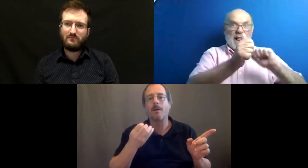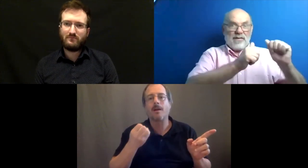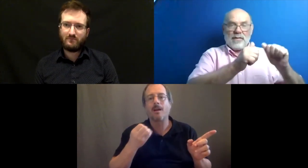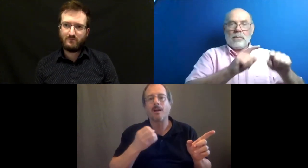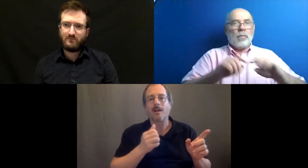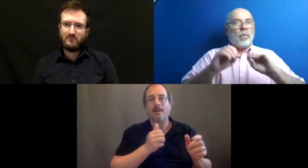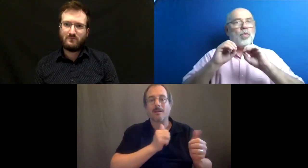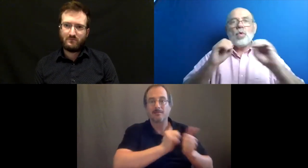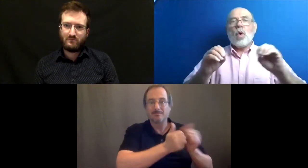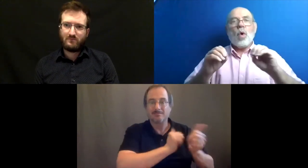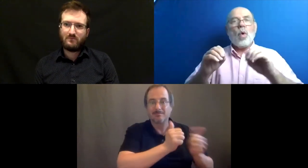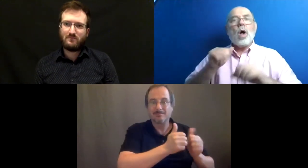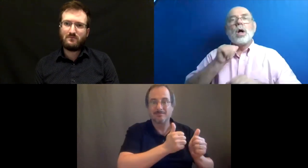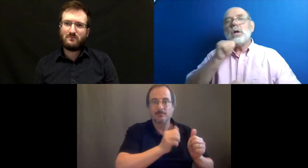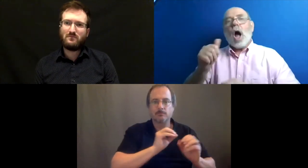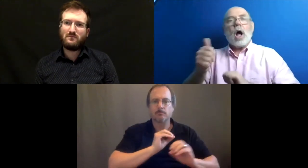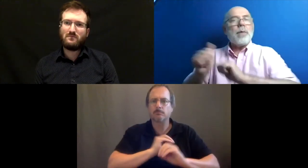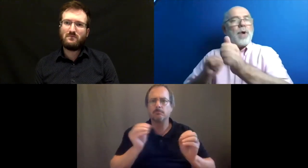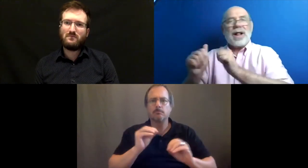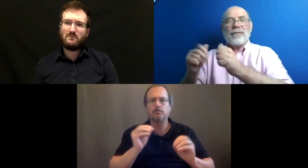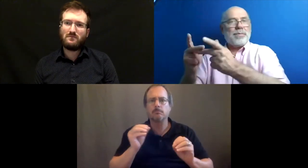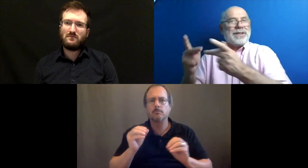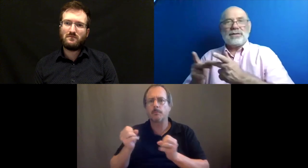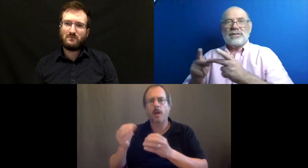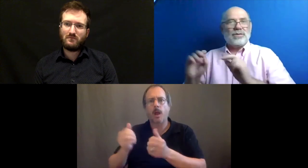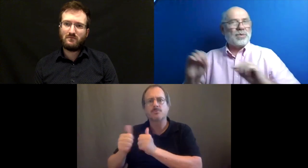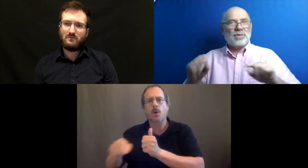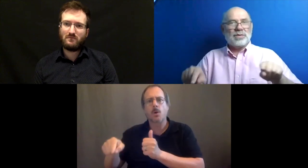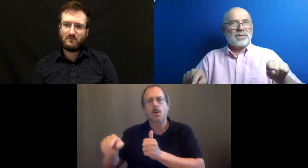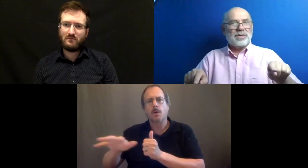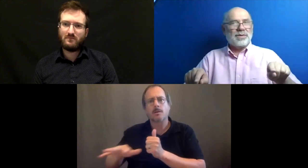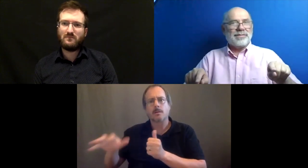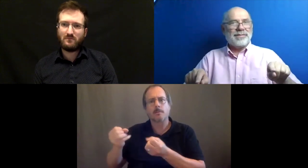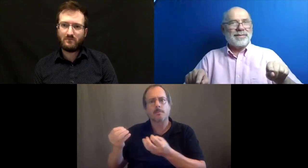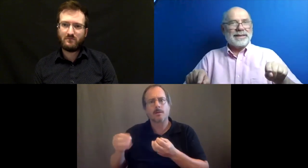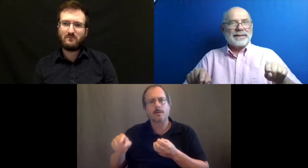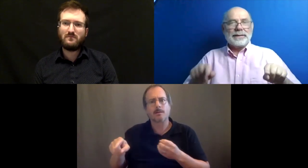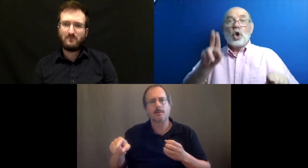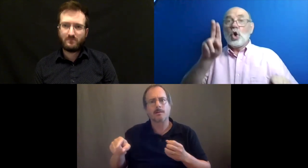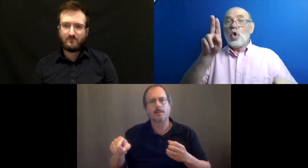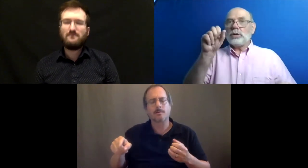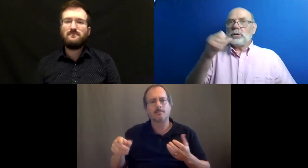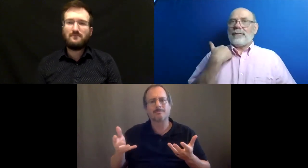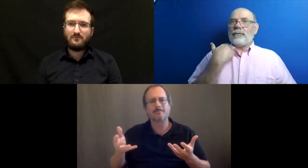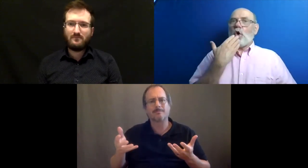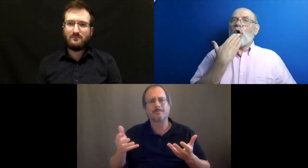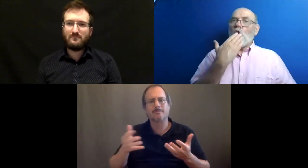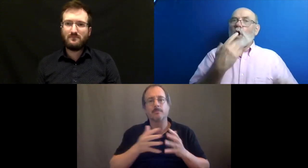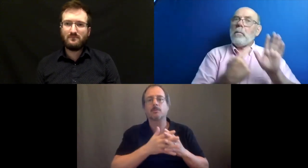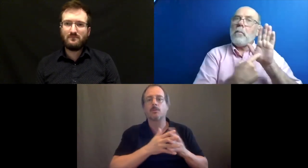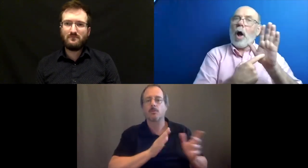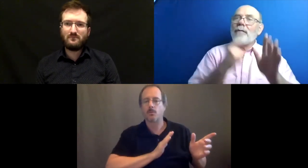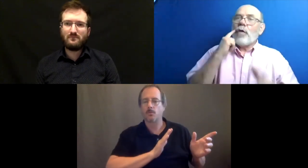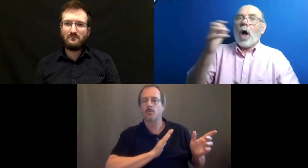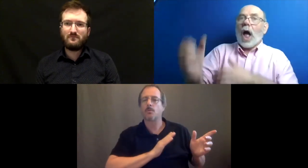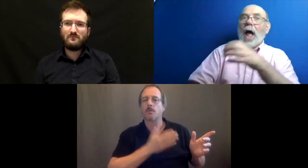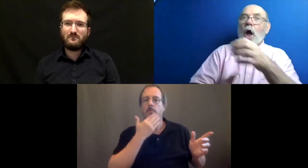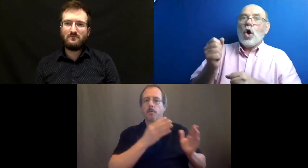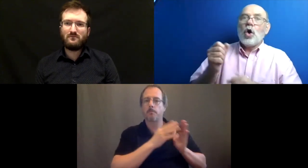in existence like that in Canada. It's all competitive employment, but we don't see opportunities for non-competitive employment.